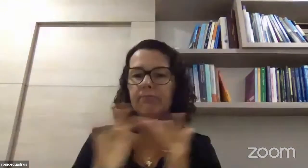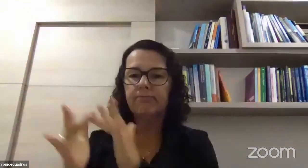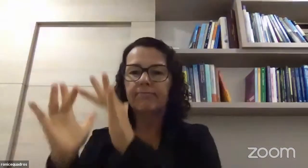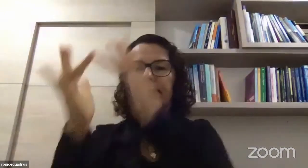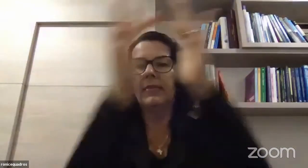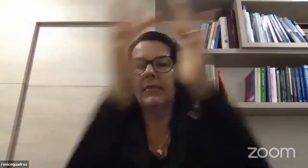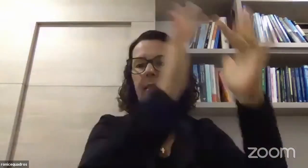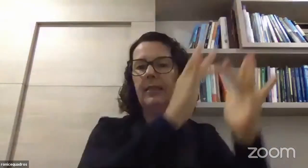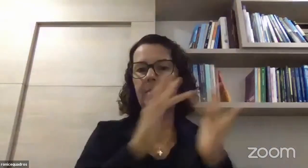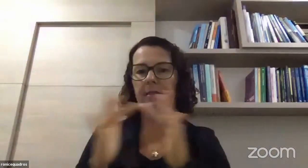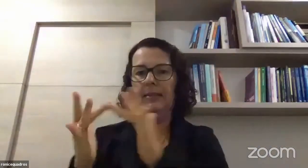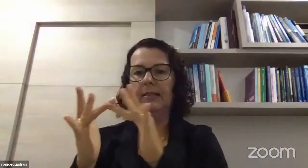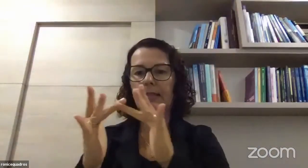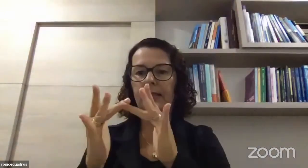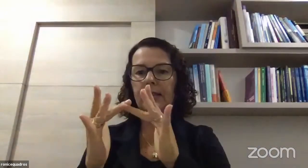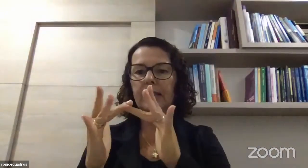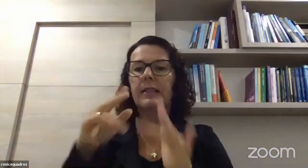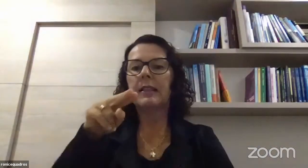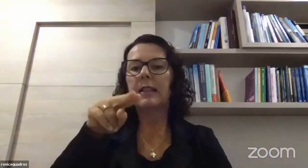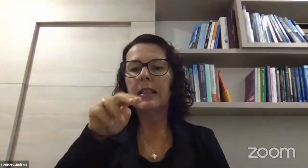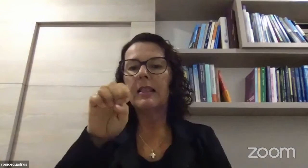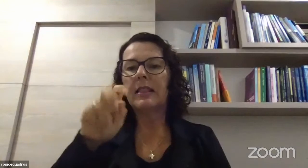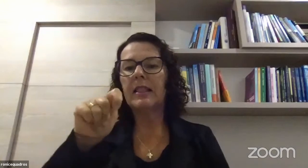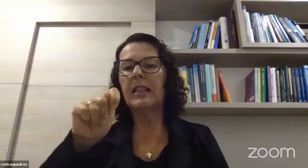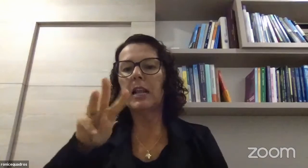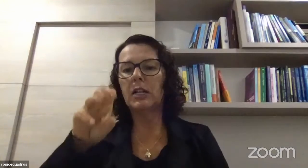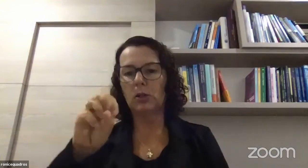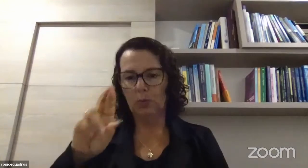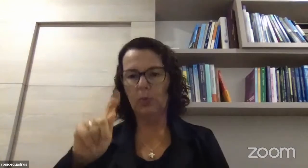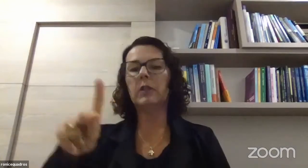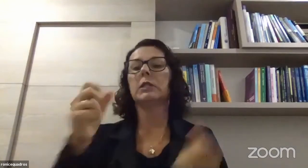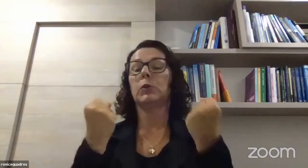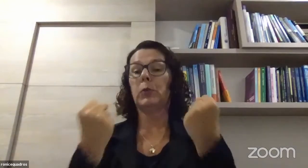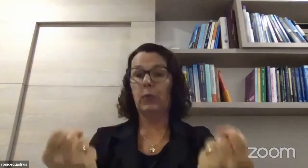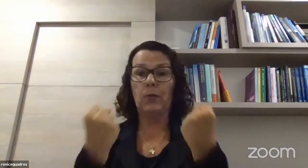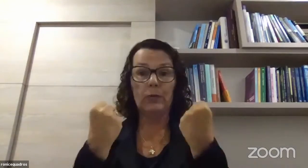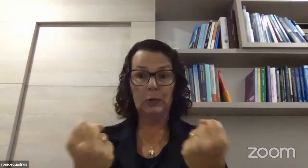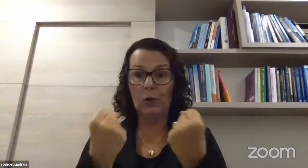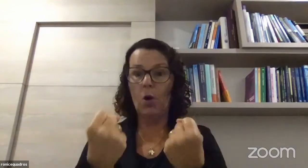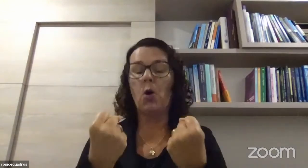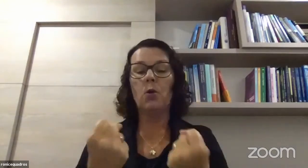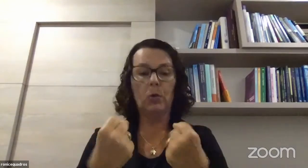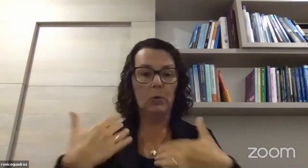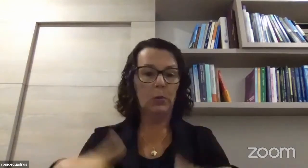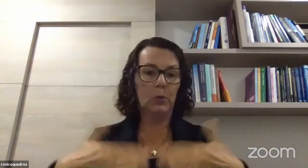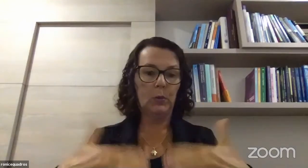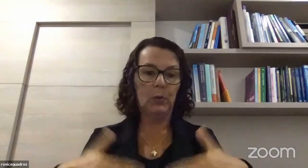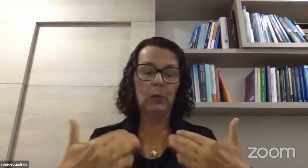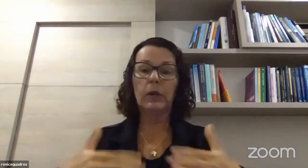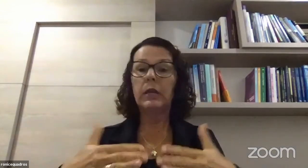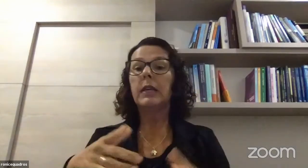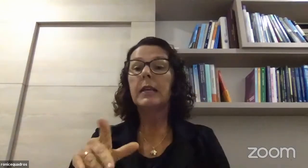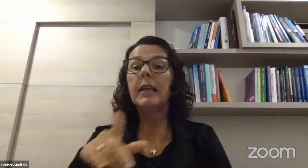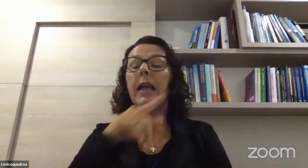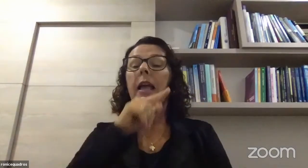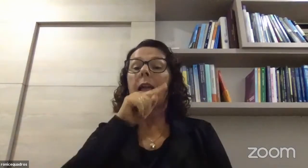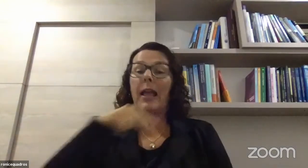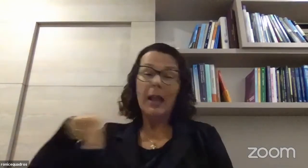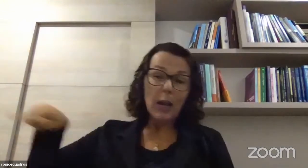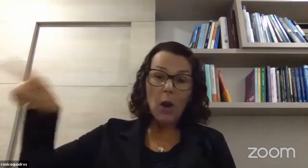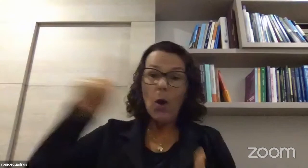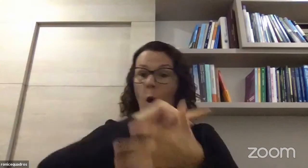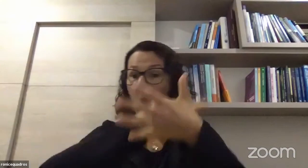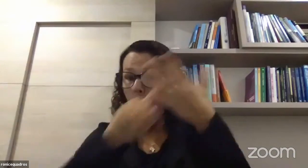see strong connections with each other, networks that are so strong.